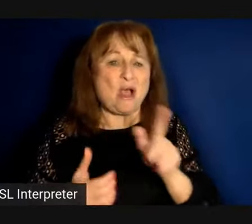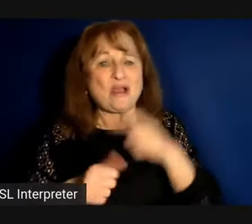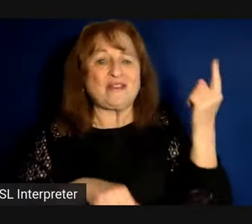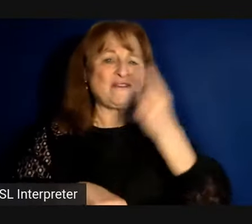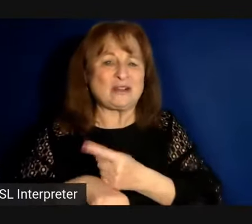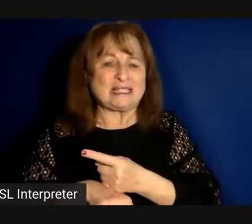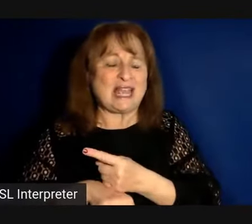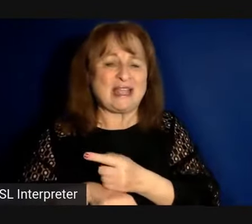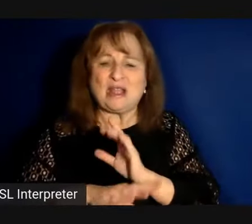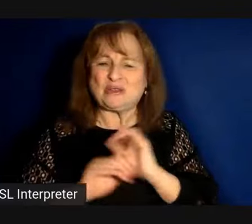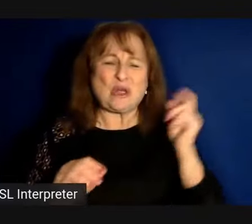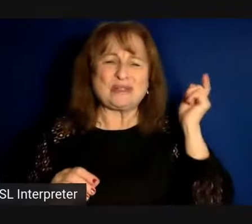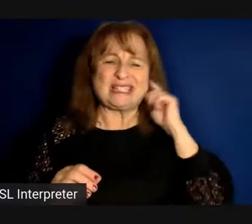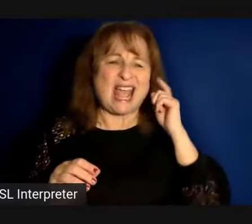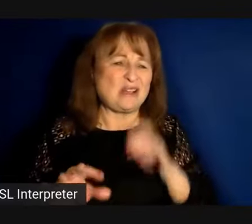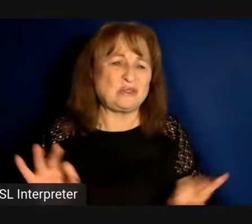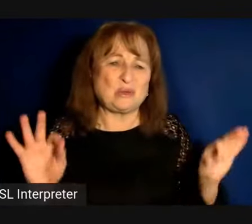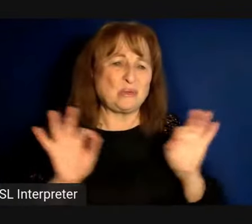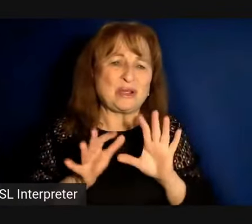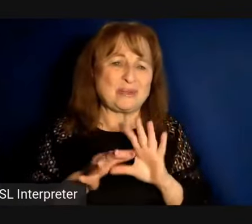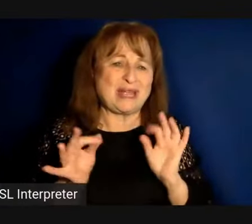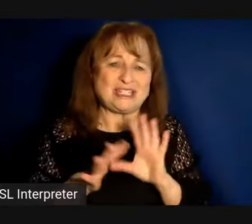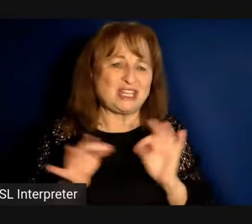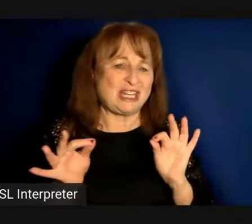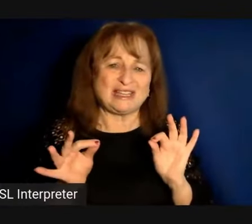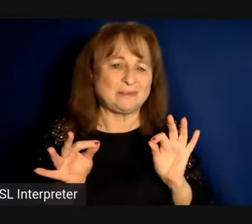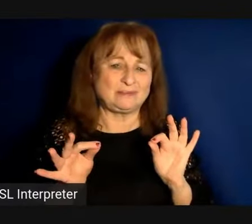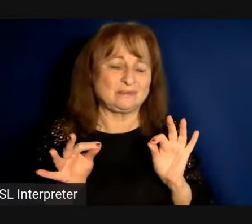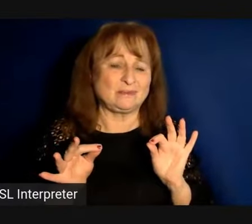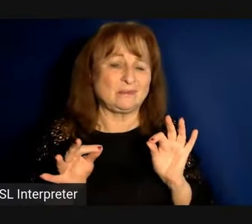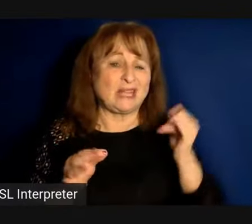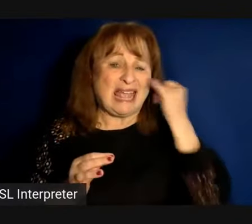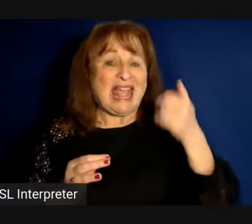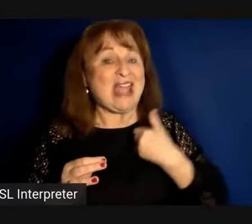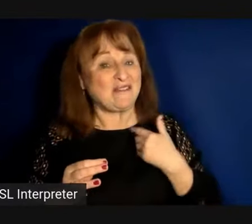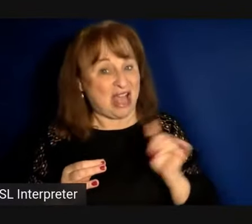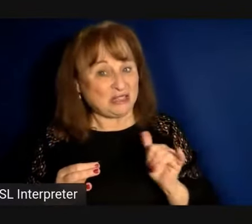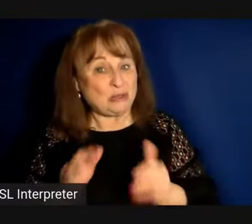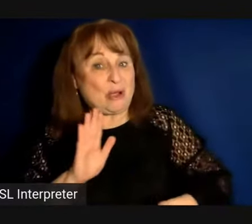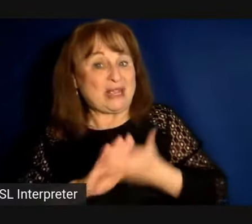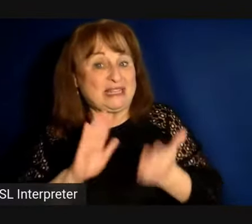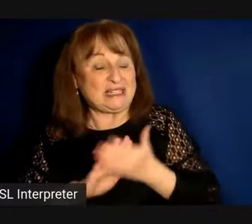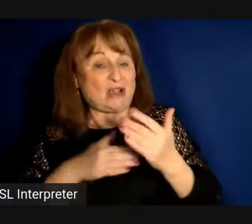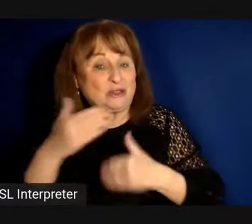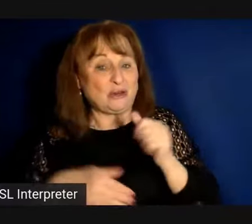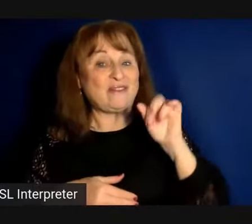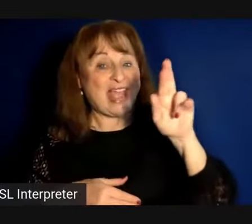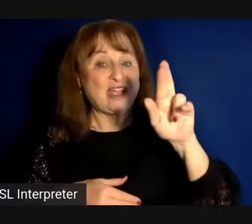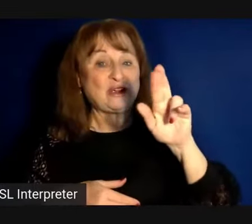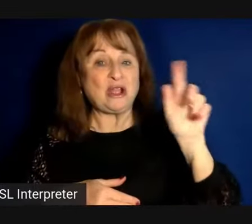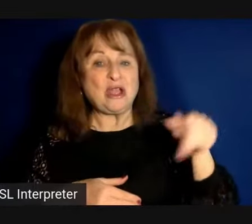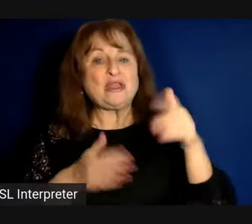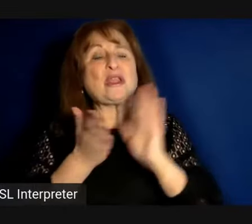the first day there was no sound worth mentioning if I too am a conductor of air the only